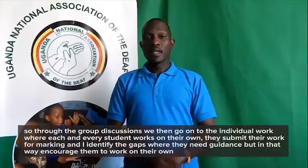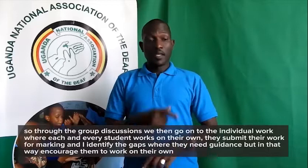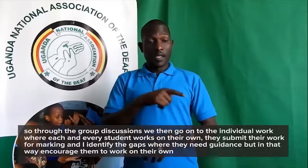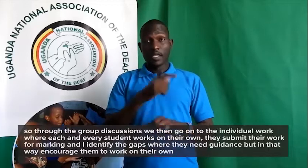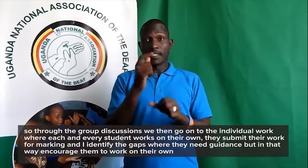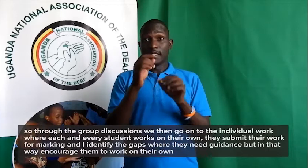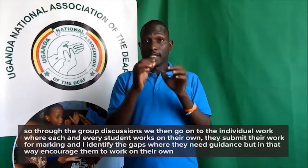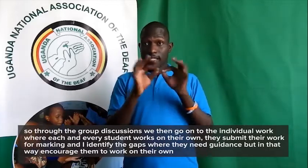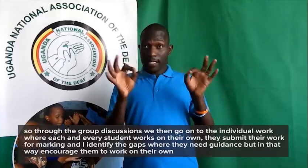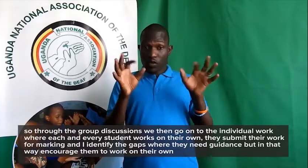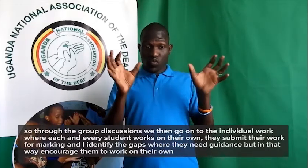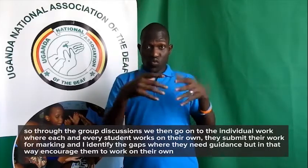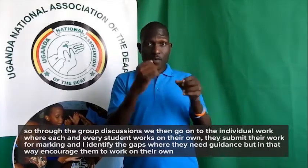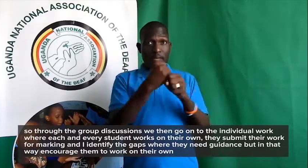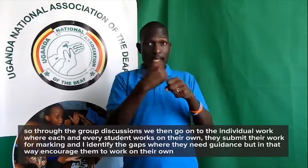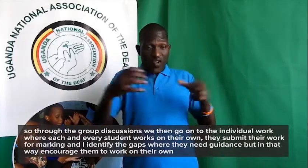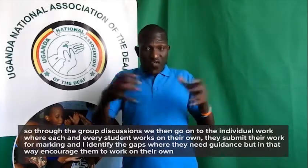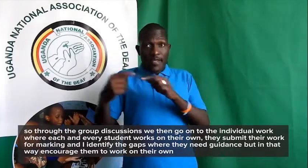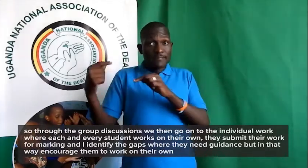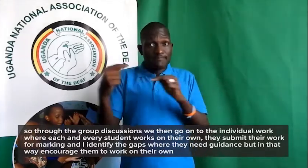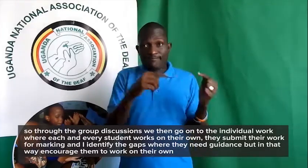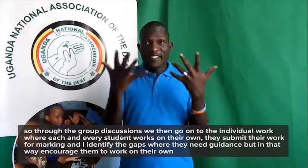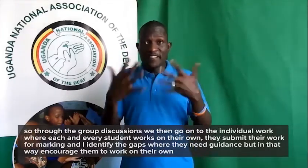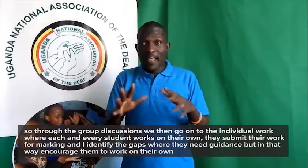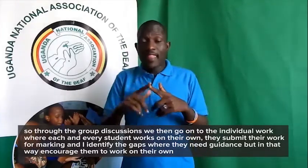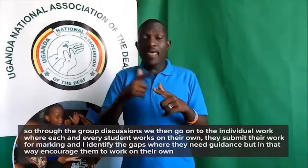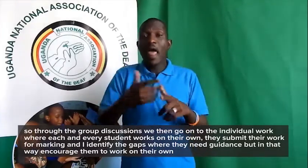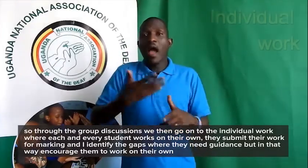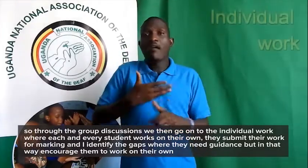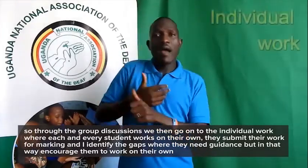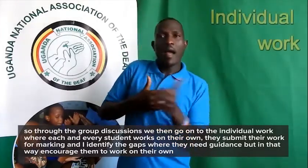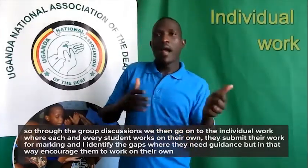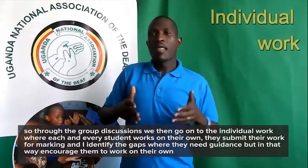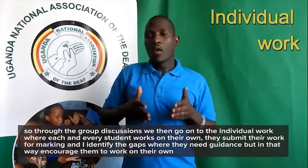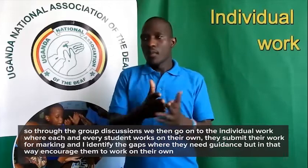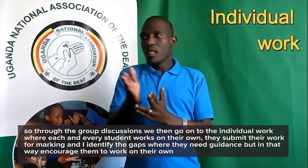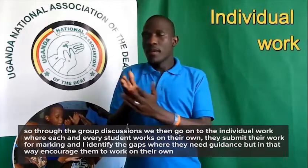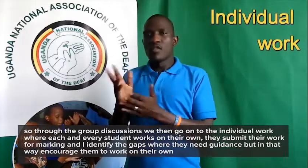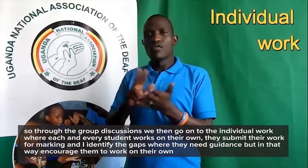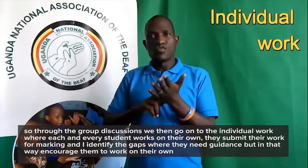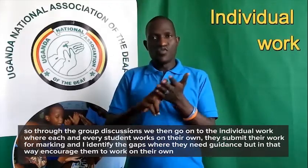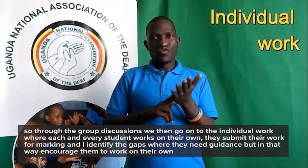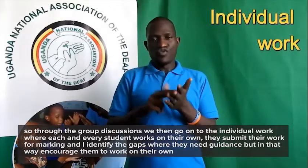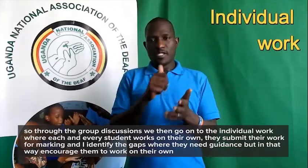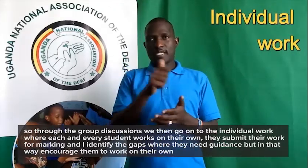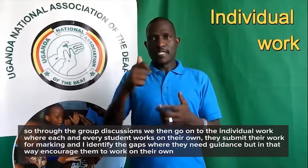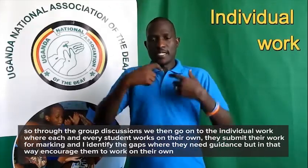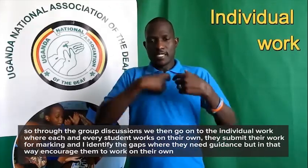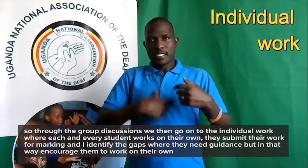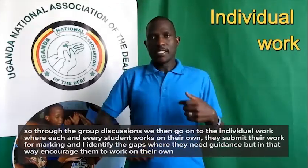So through the group discussions, we then go on to the individual work where each and every